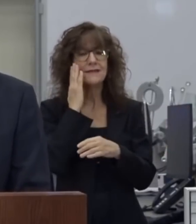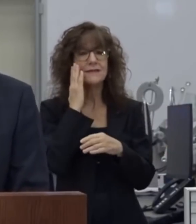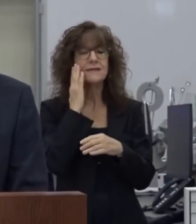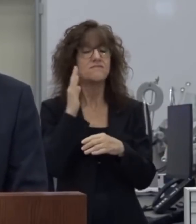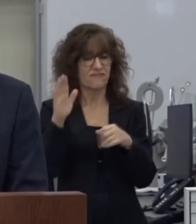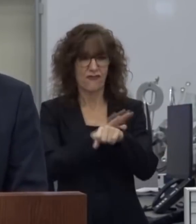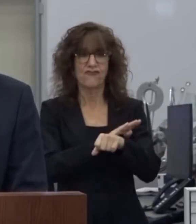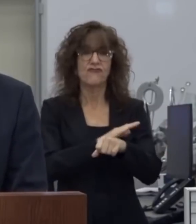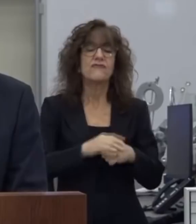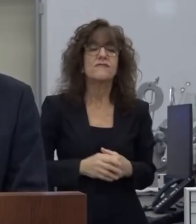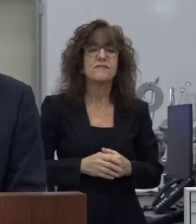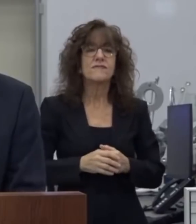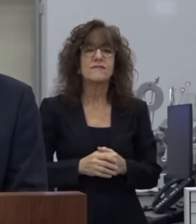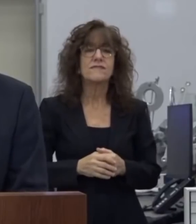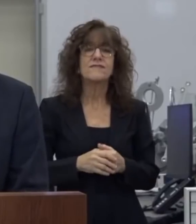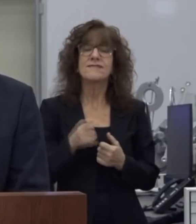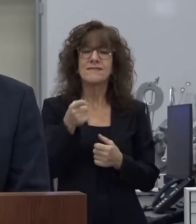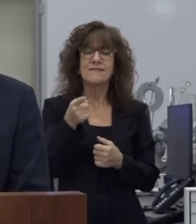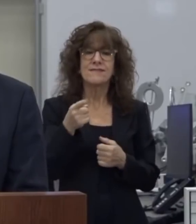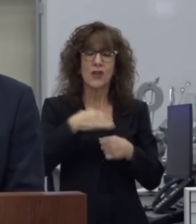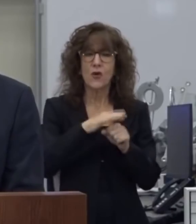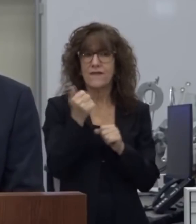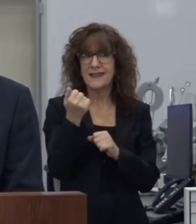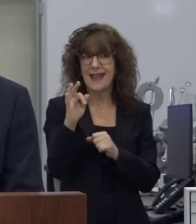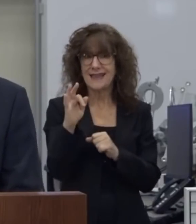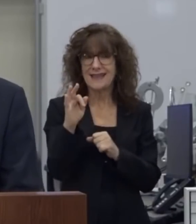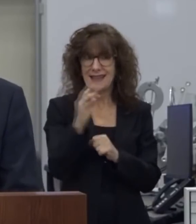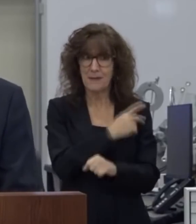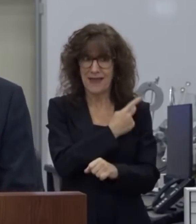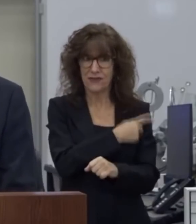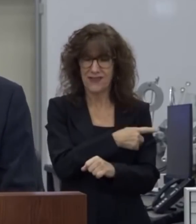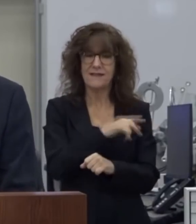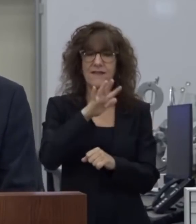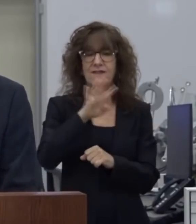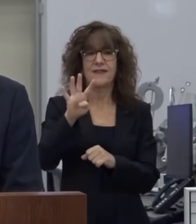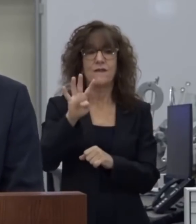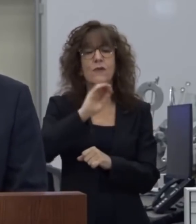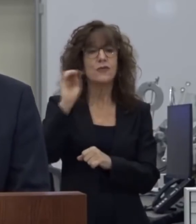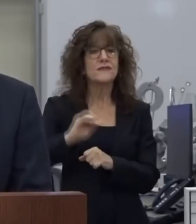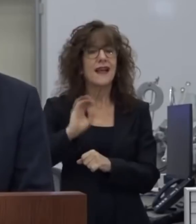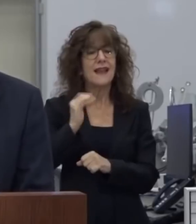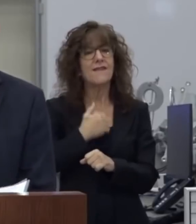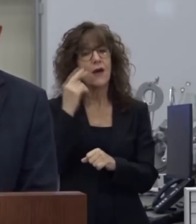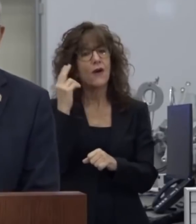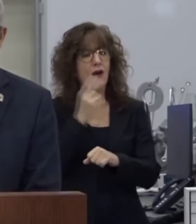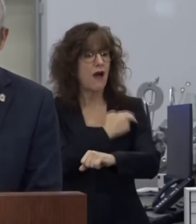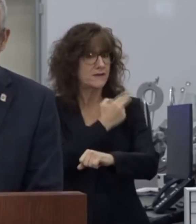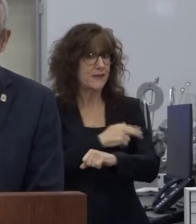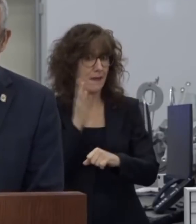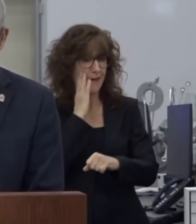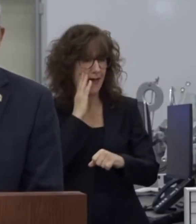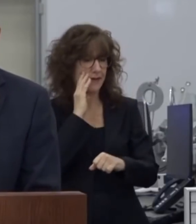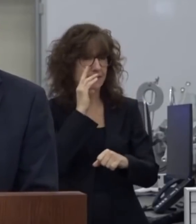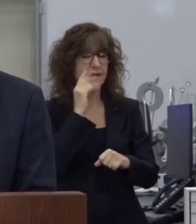occupied. And patients with COVID-19 occupy 54% of our ICU bed capacity.